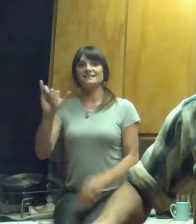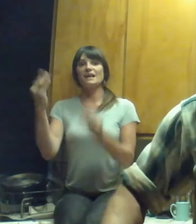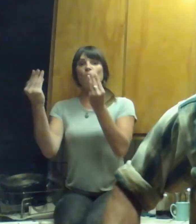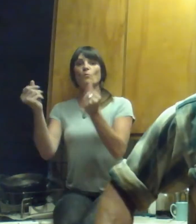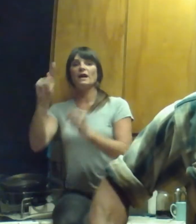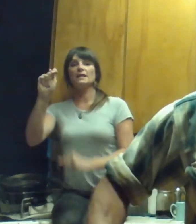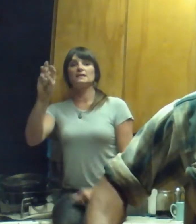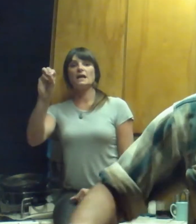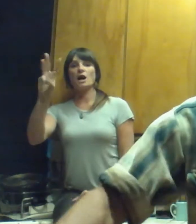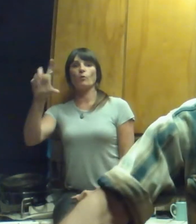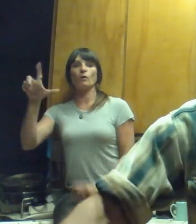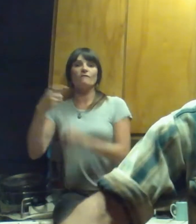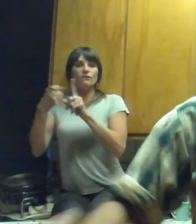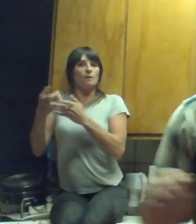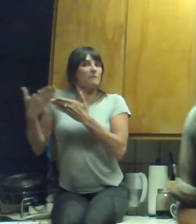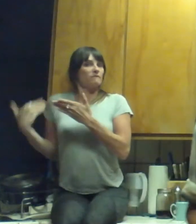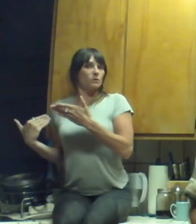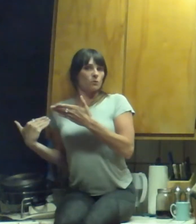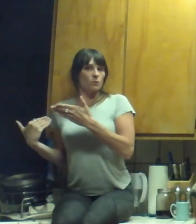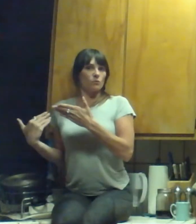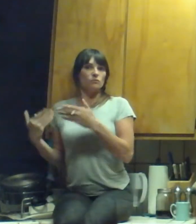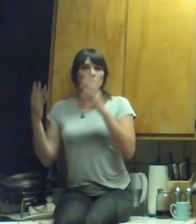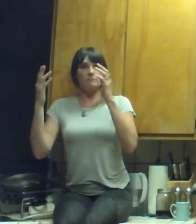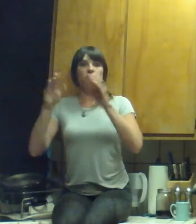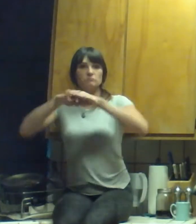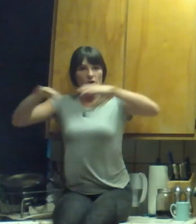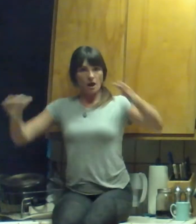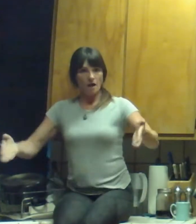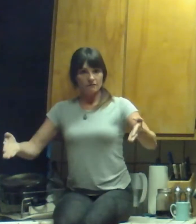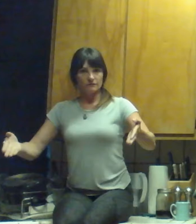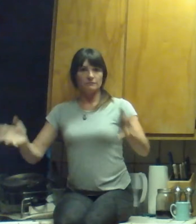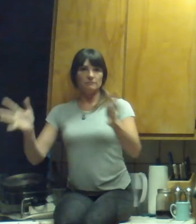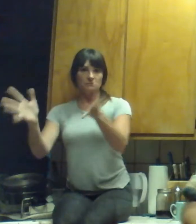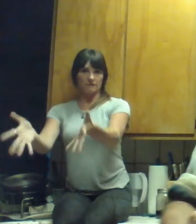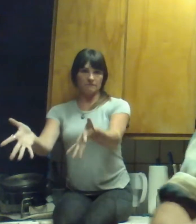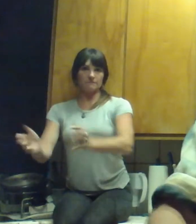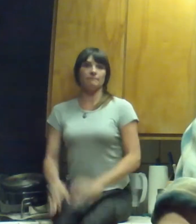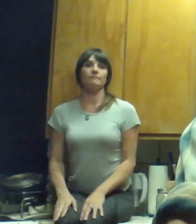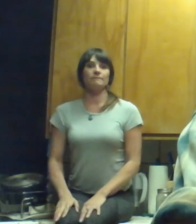that. And now we're going to boil some water.